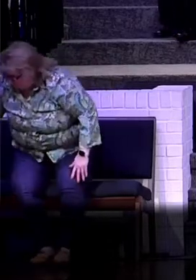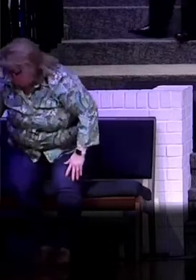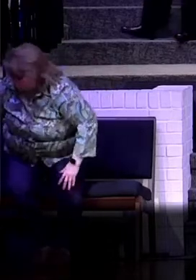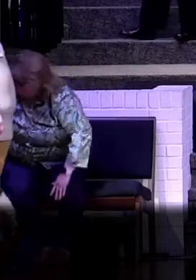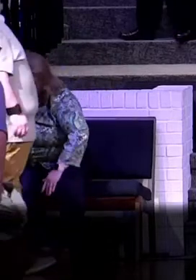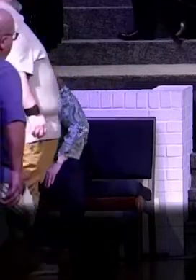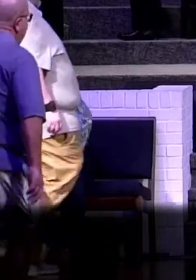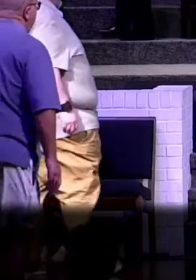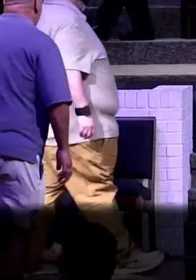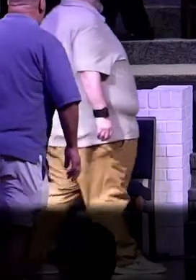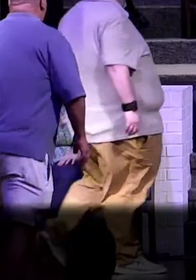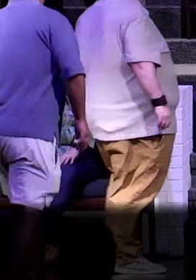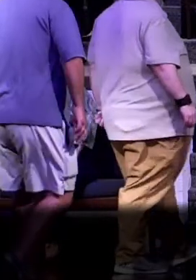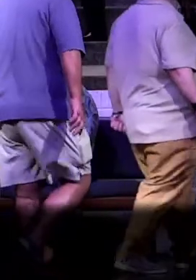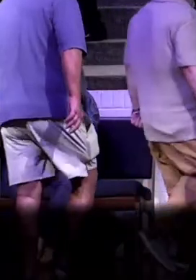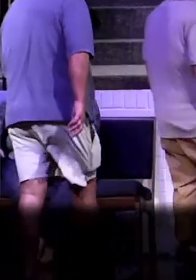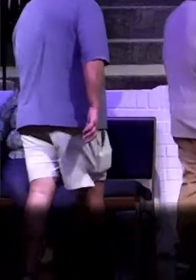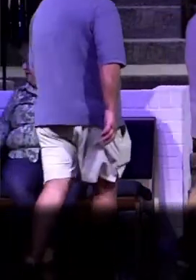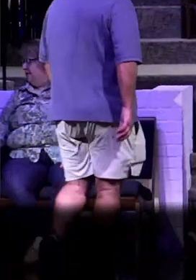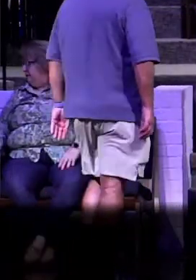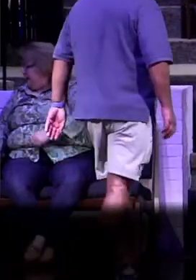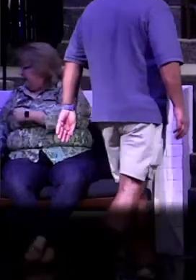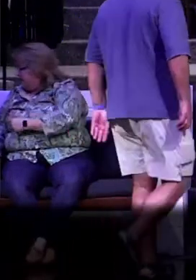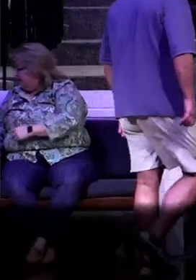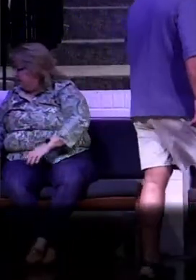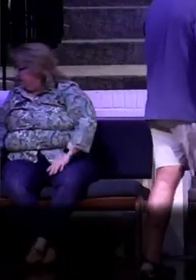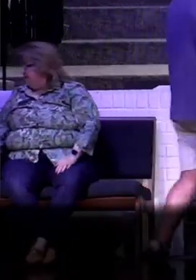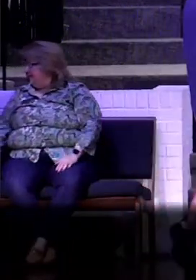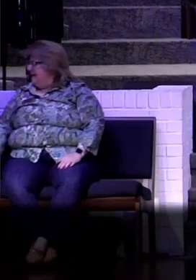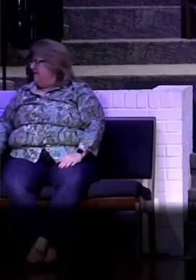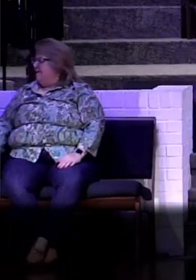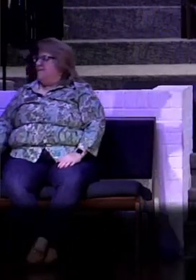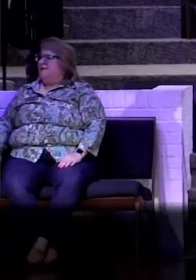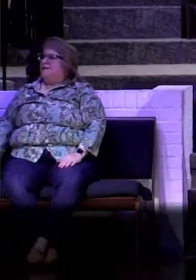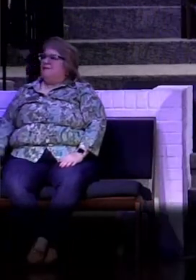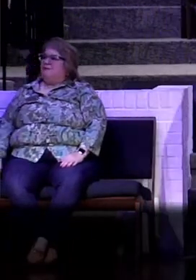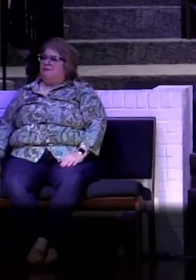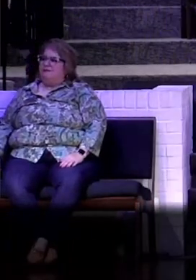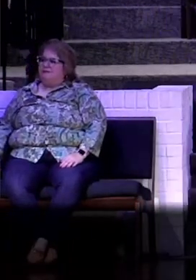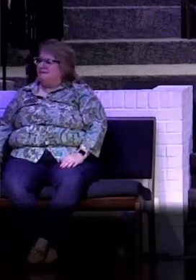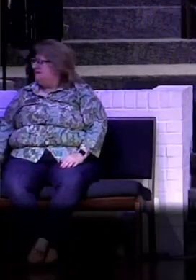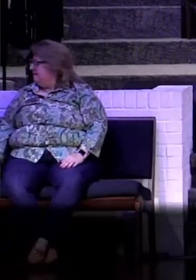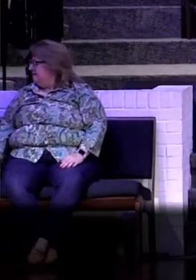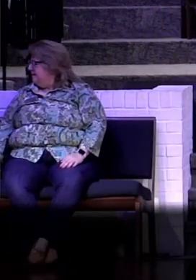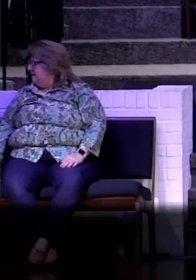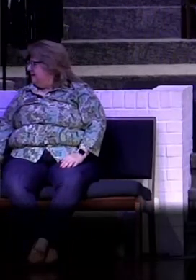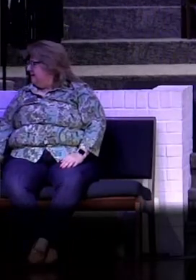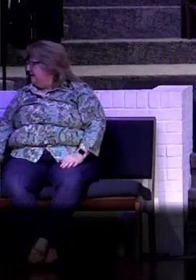Thank you.